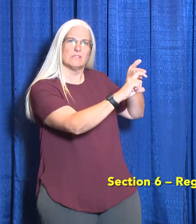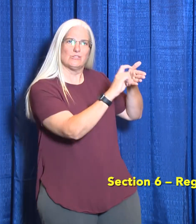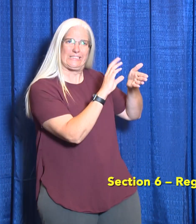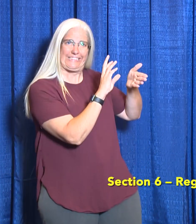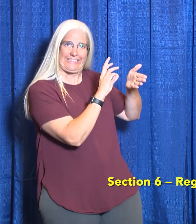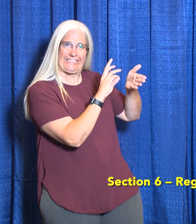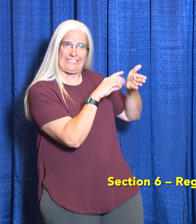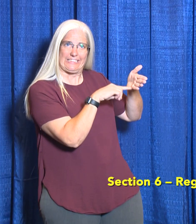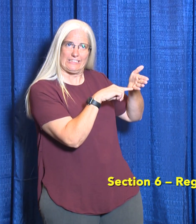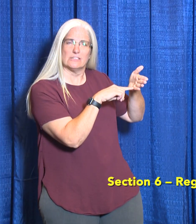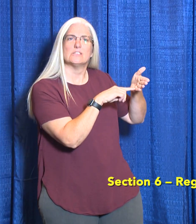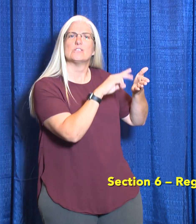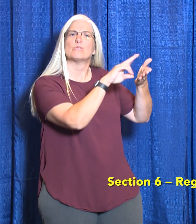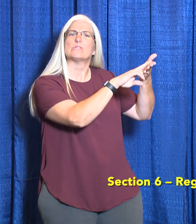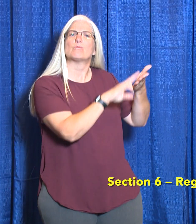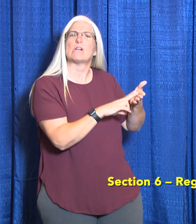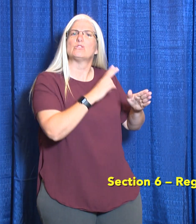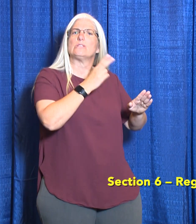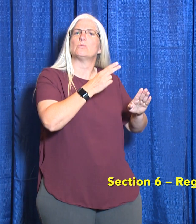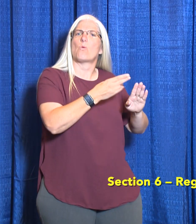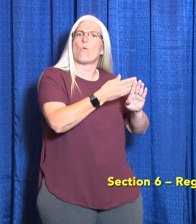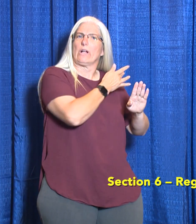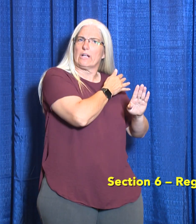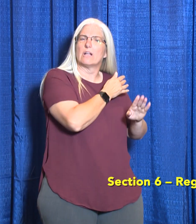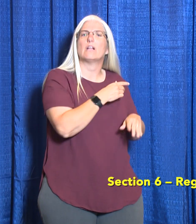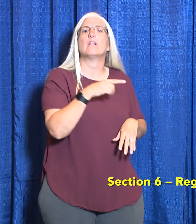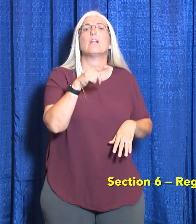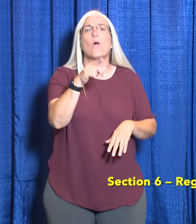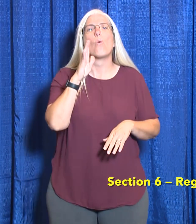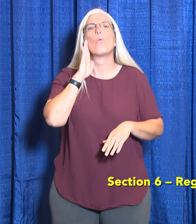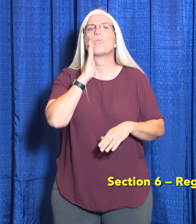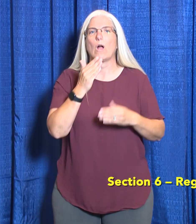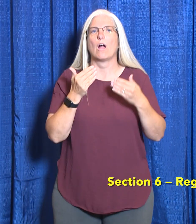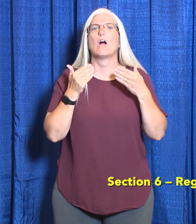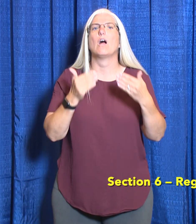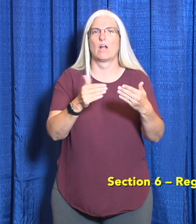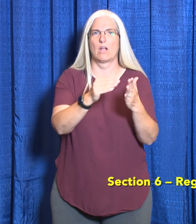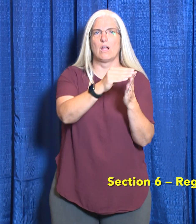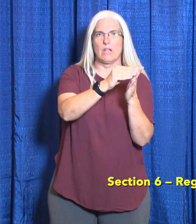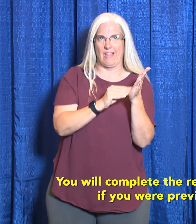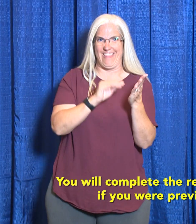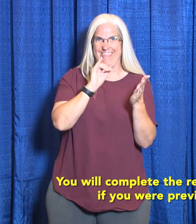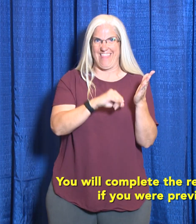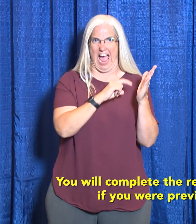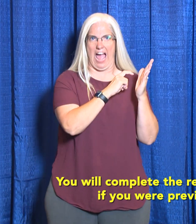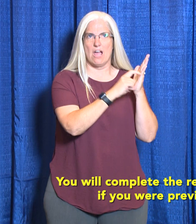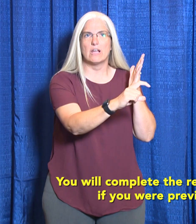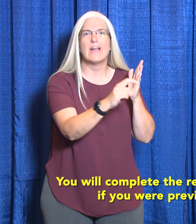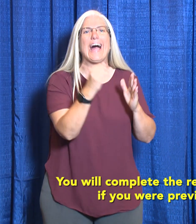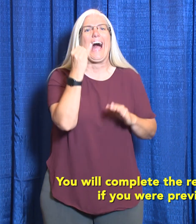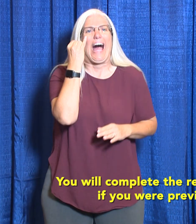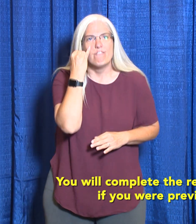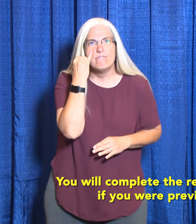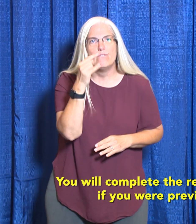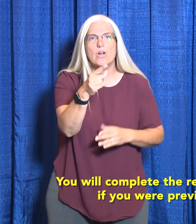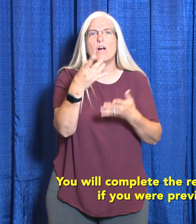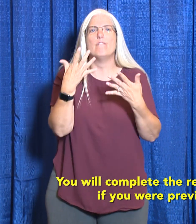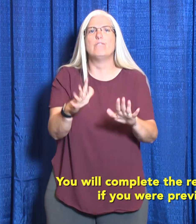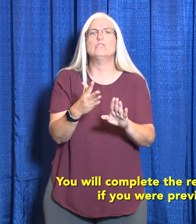Section 6. Registration history. You will complete the registration history section if you were